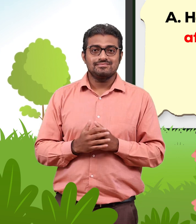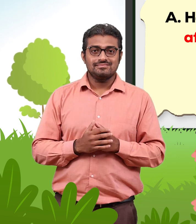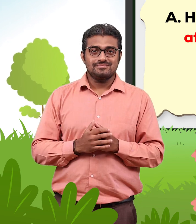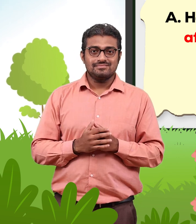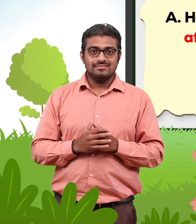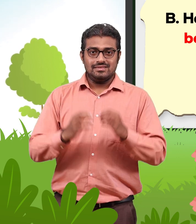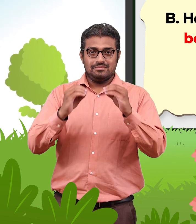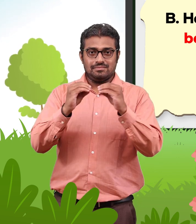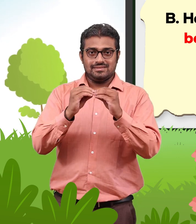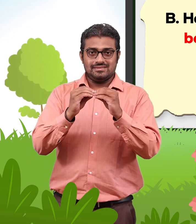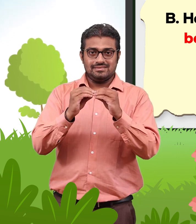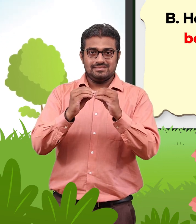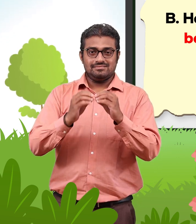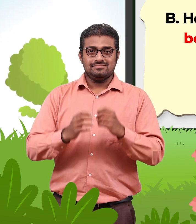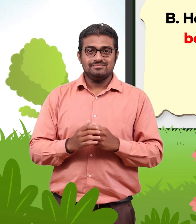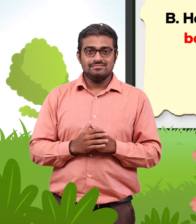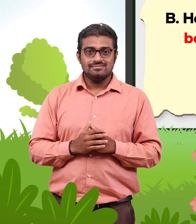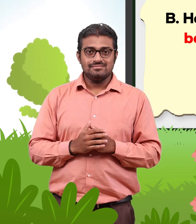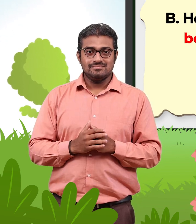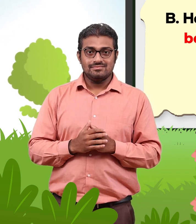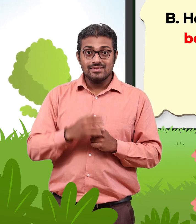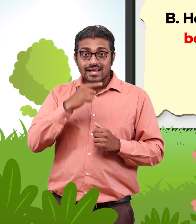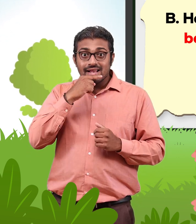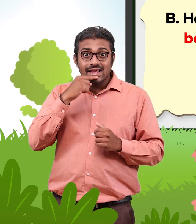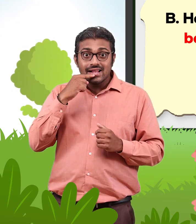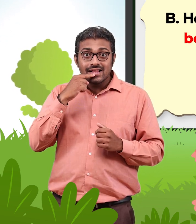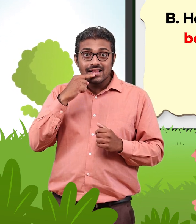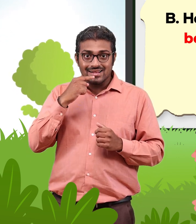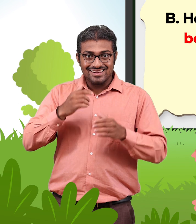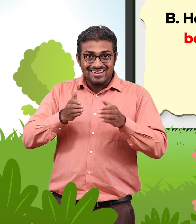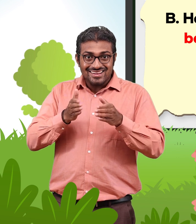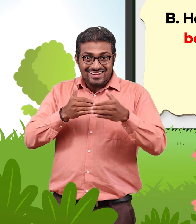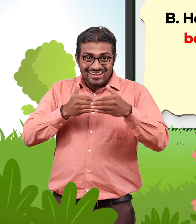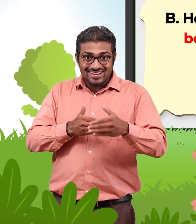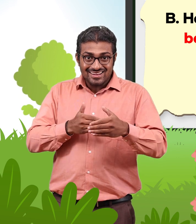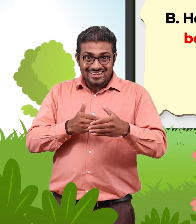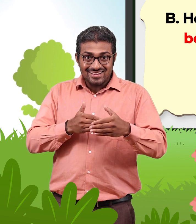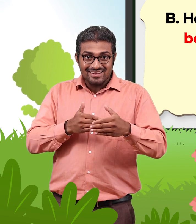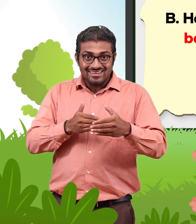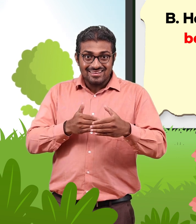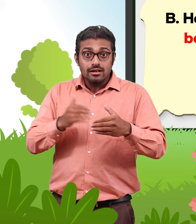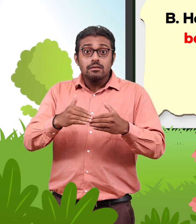B. How many bogeys are there before the red bogey?